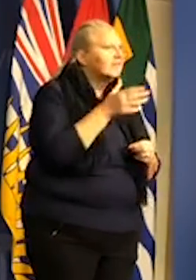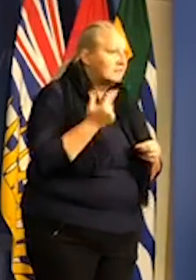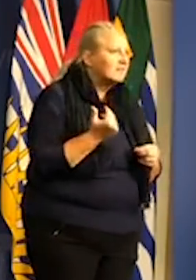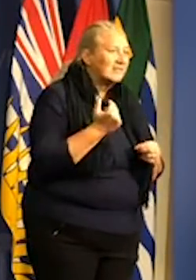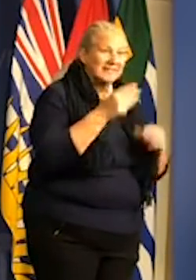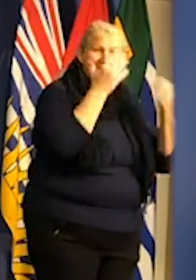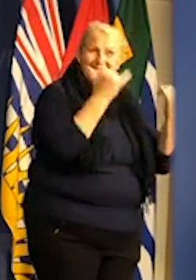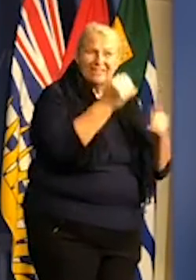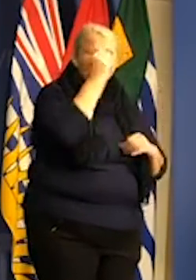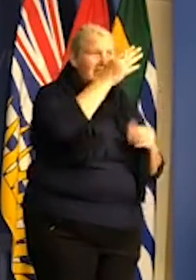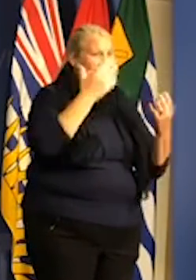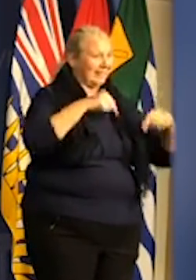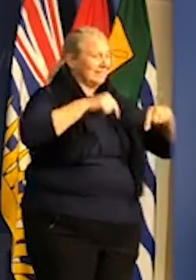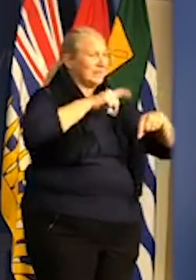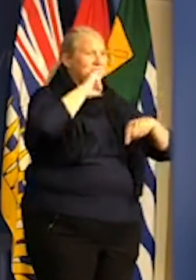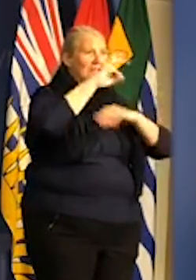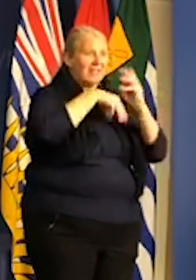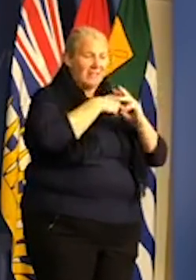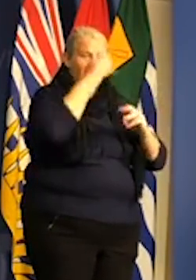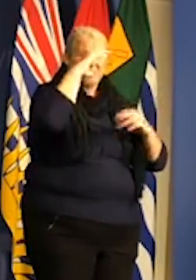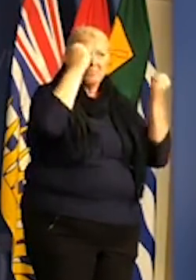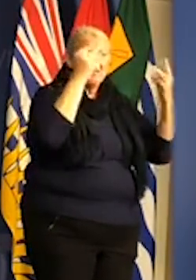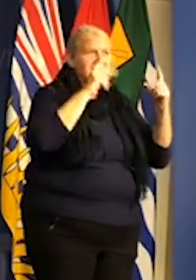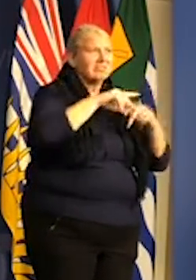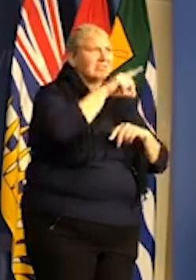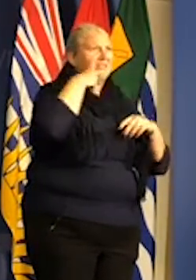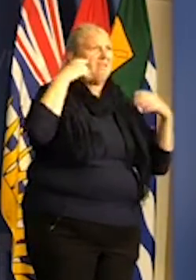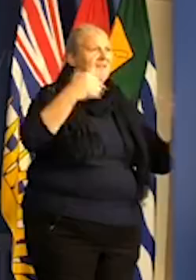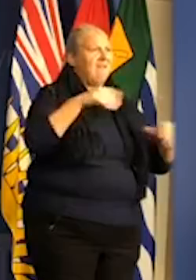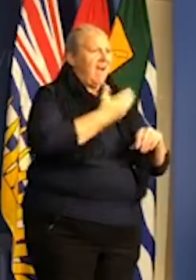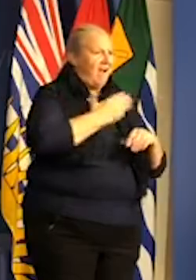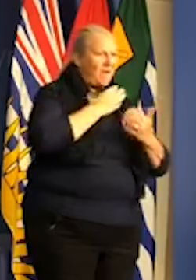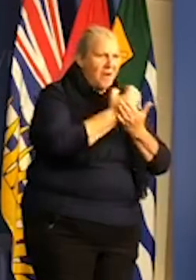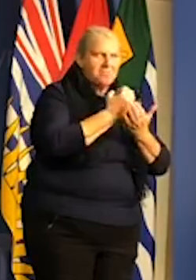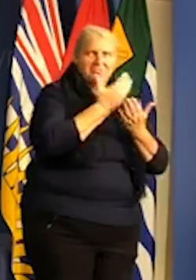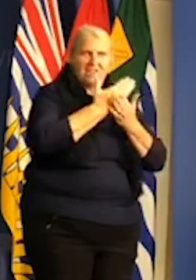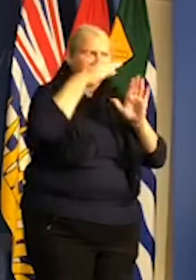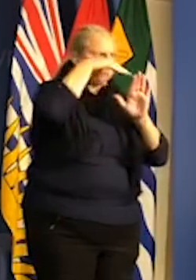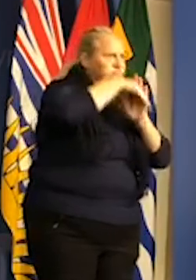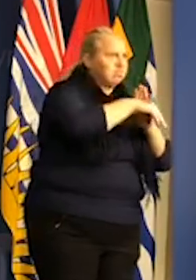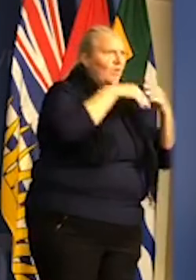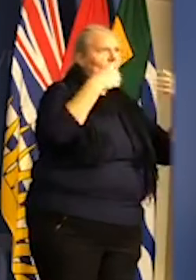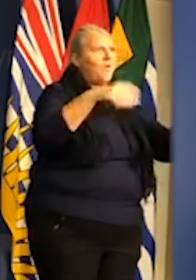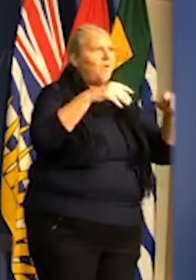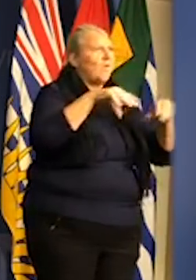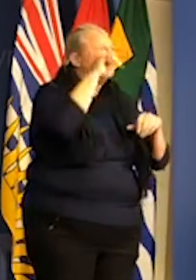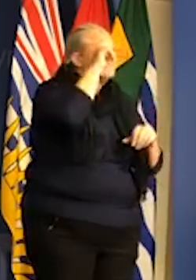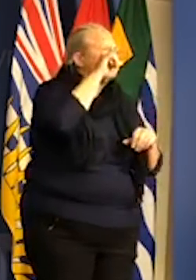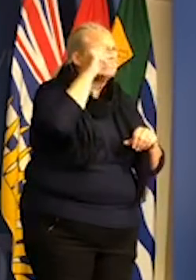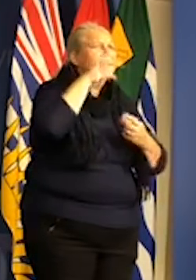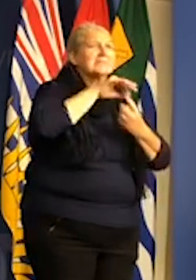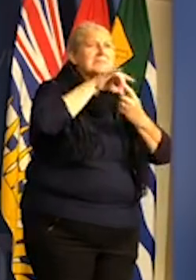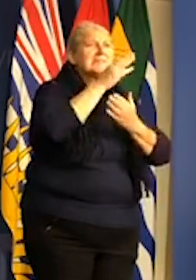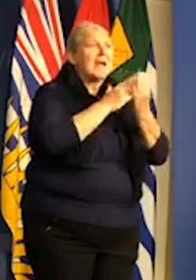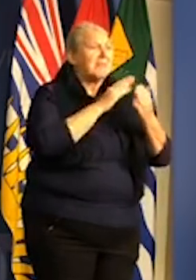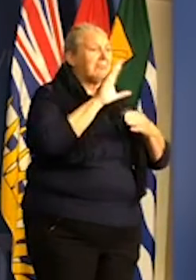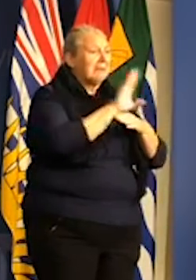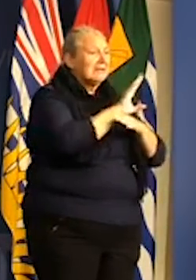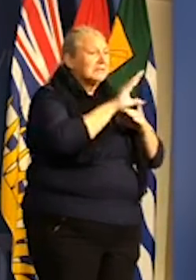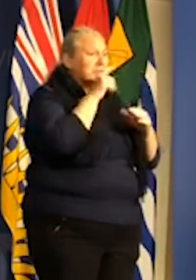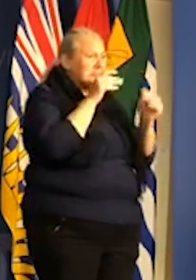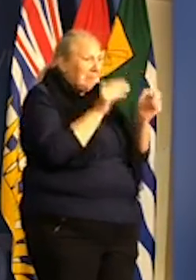is having significant economic impacts on our local economy, especially for small businesses who may not have the